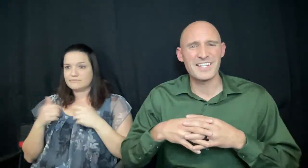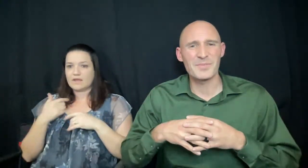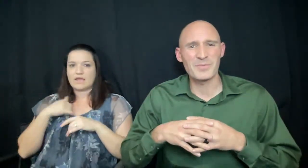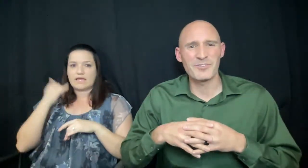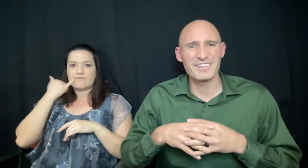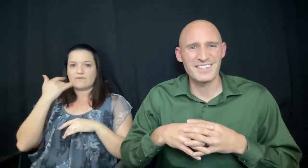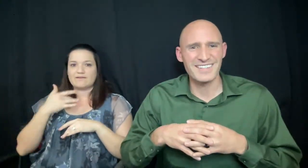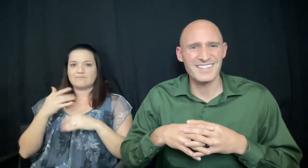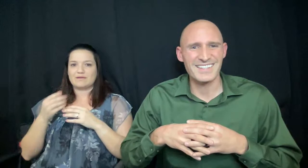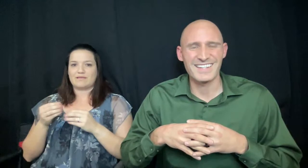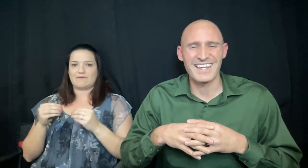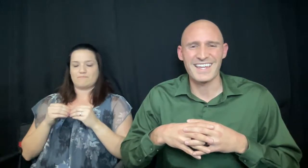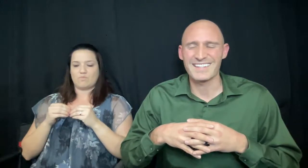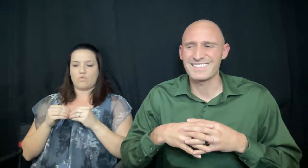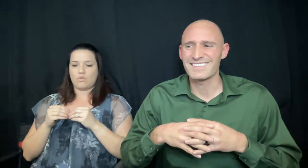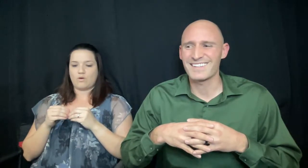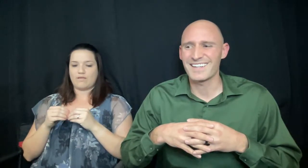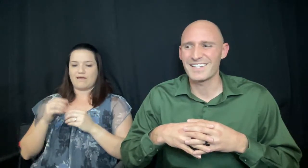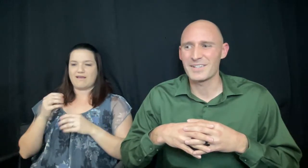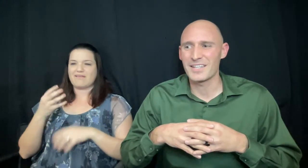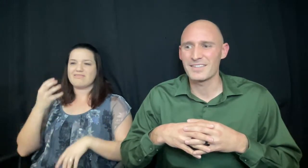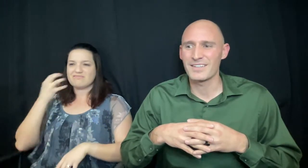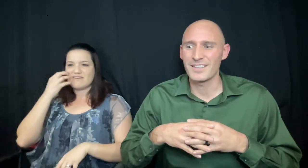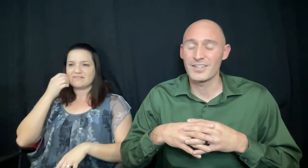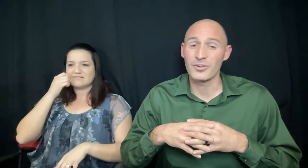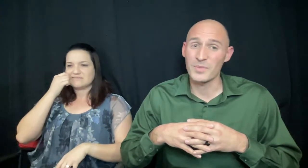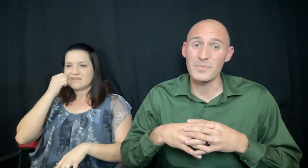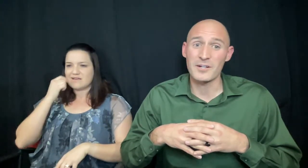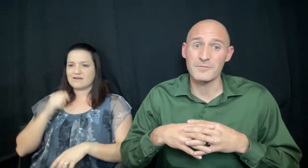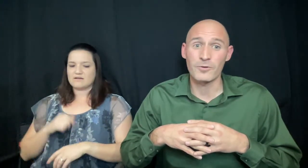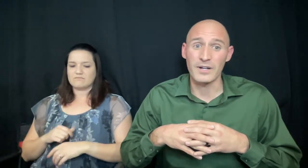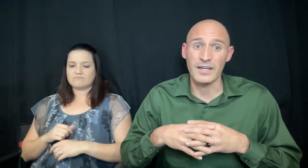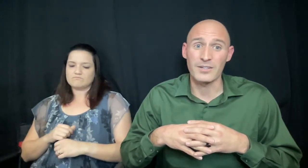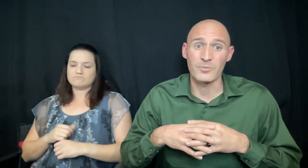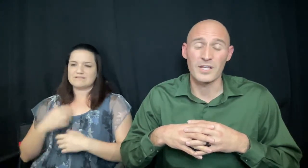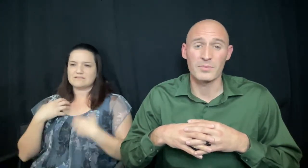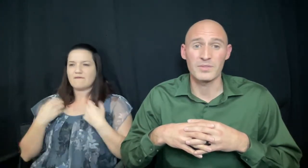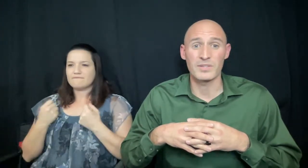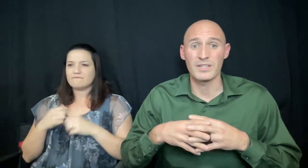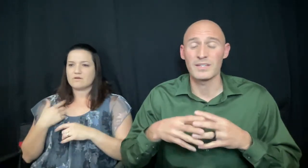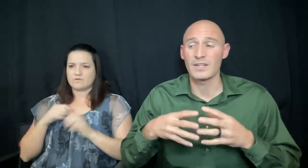little bit more resilient and you'll be better for it, and you'll be able to be